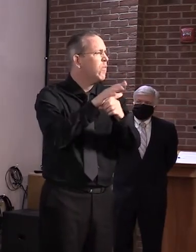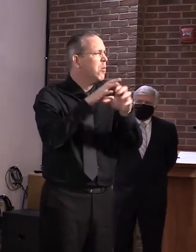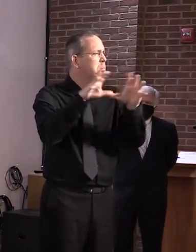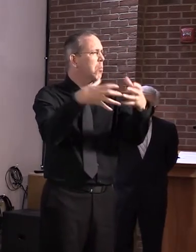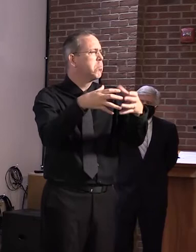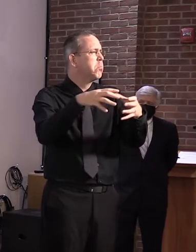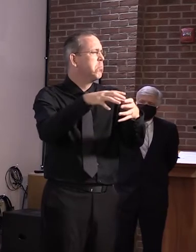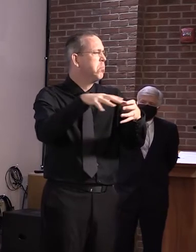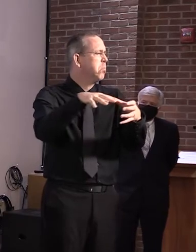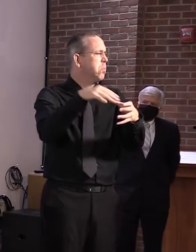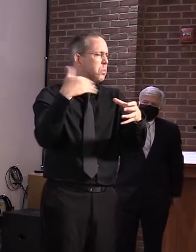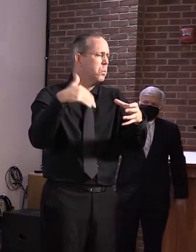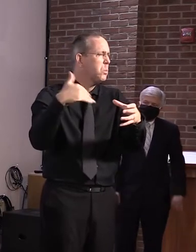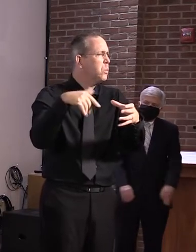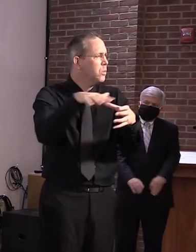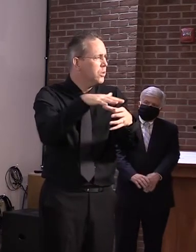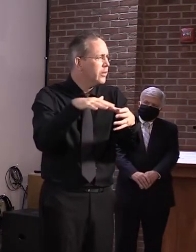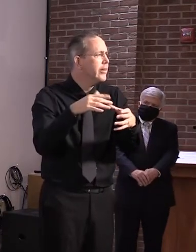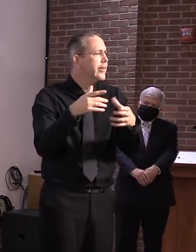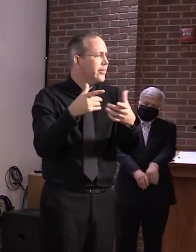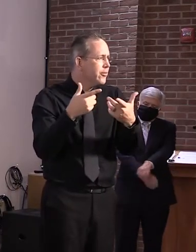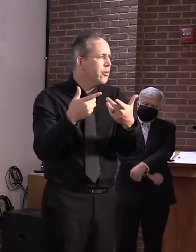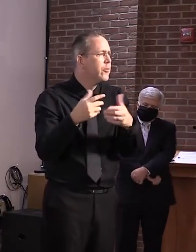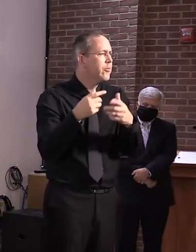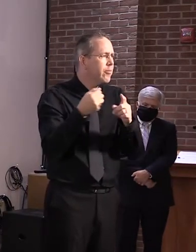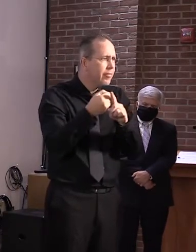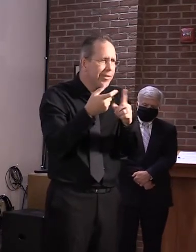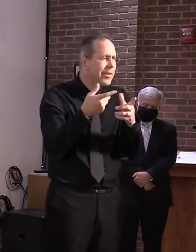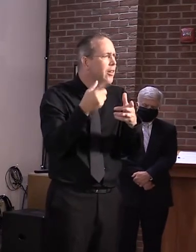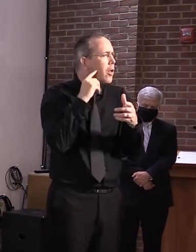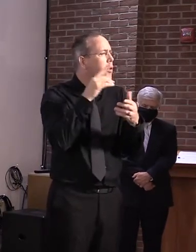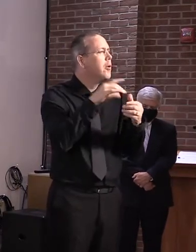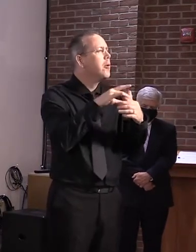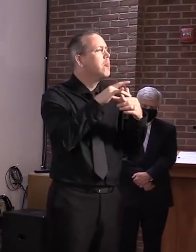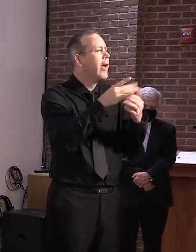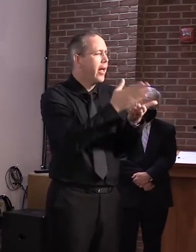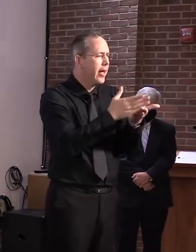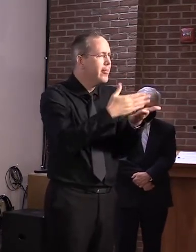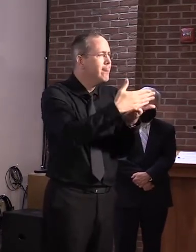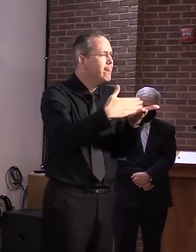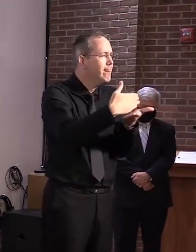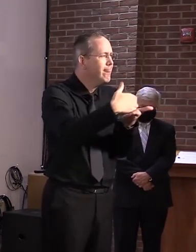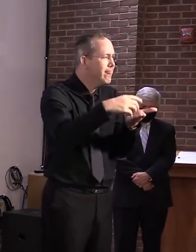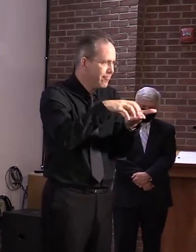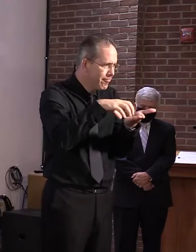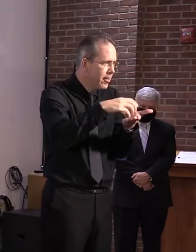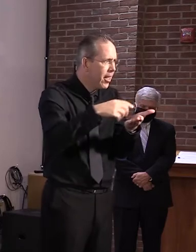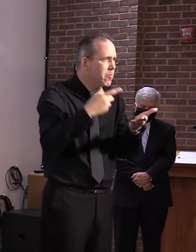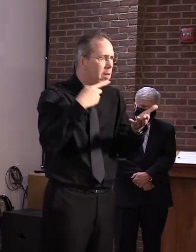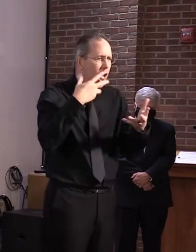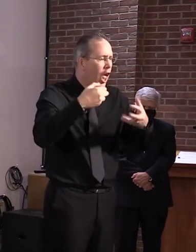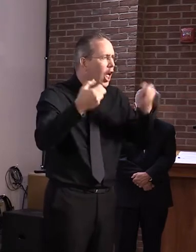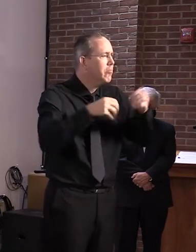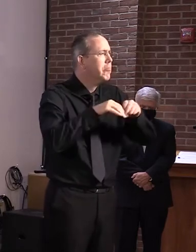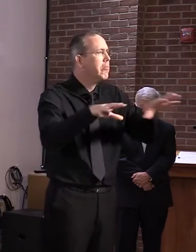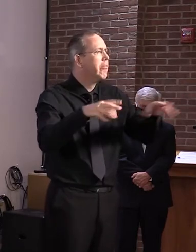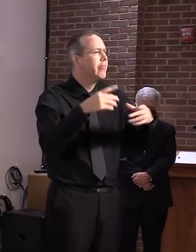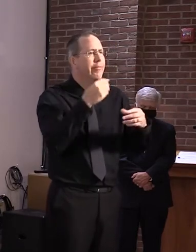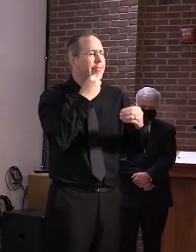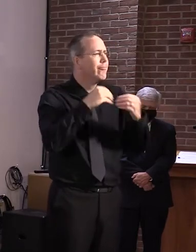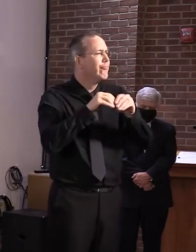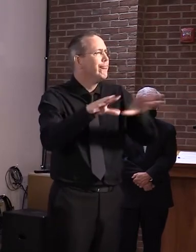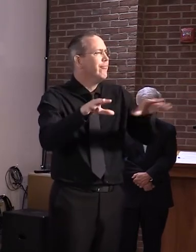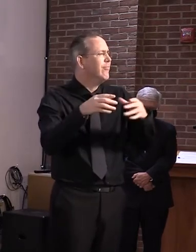being developed to protect those. But we've seen a dramatic drop in age and a